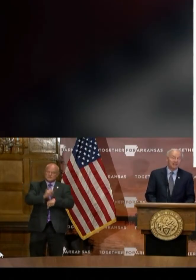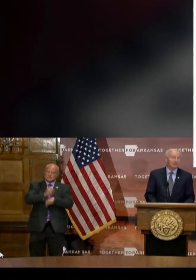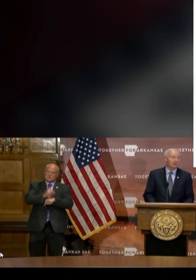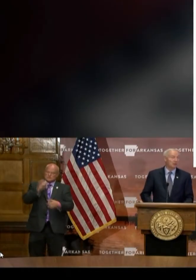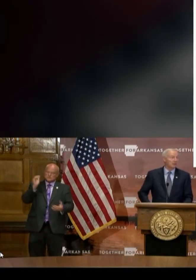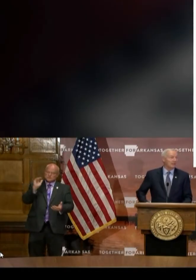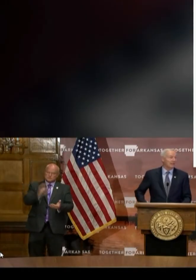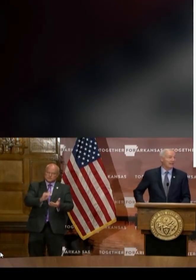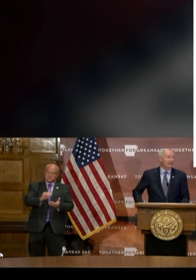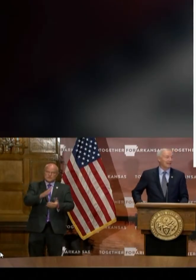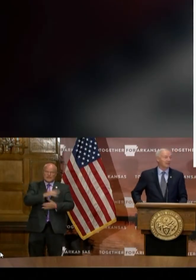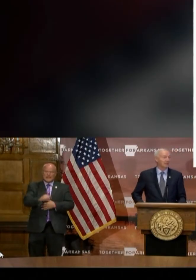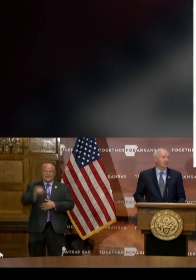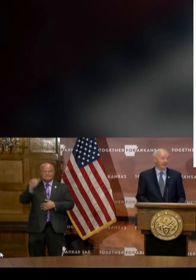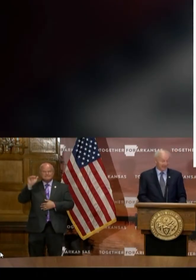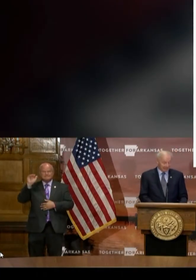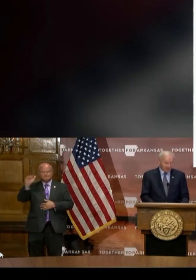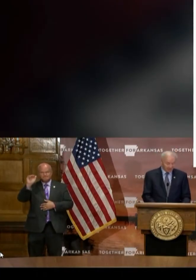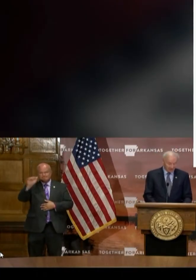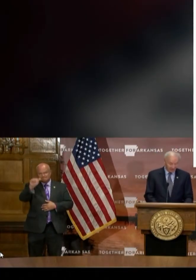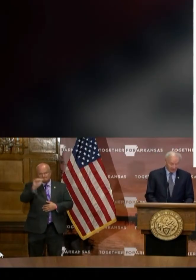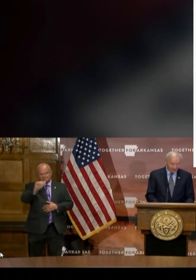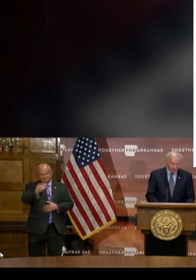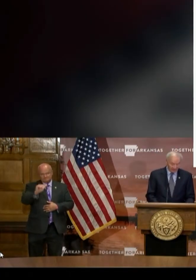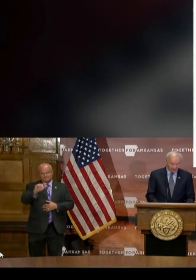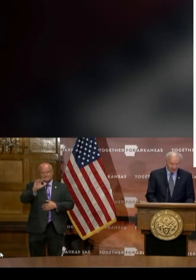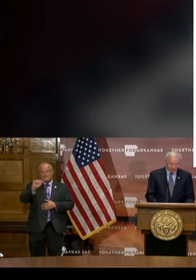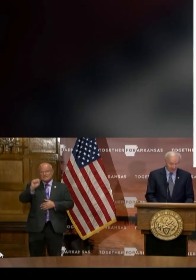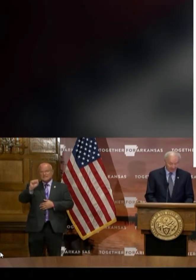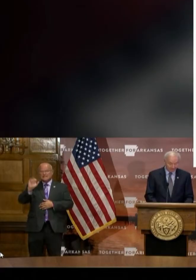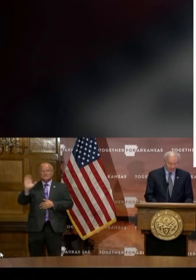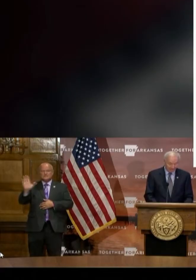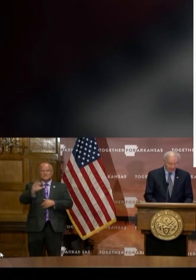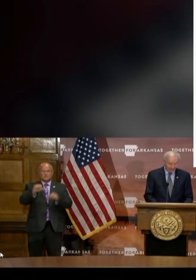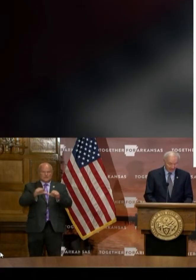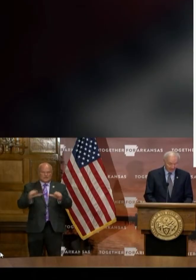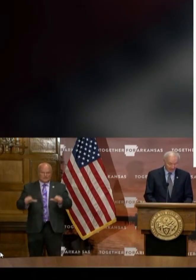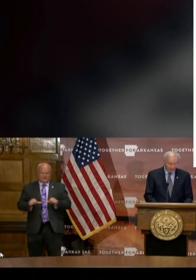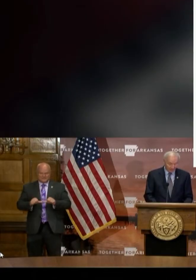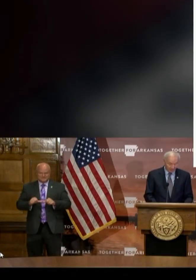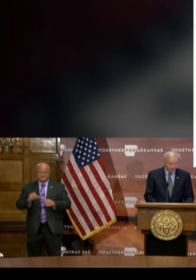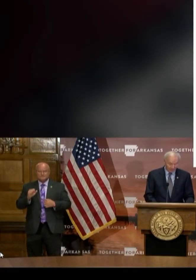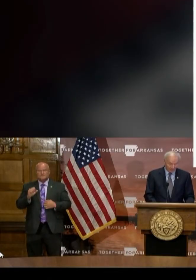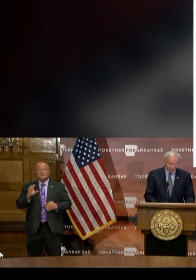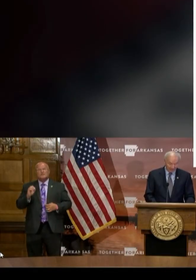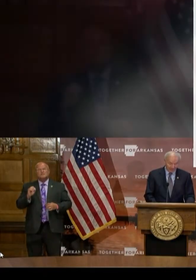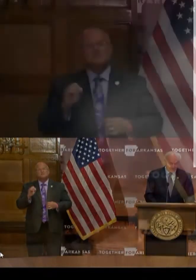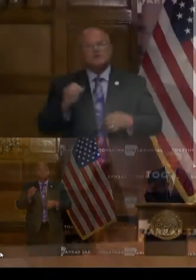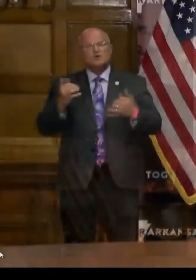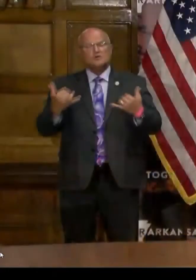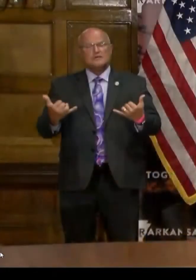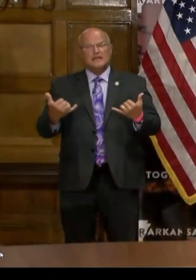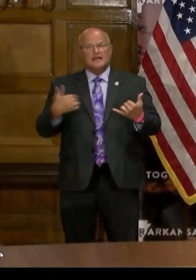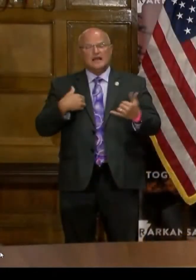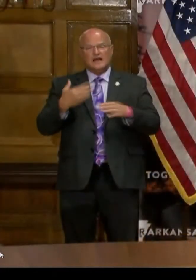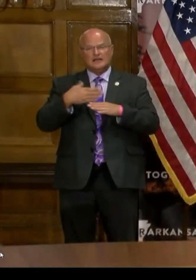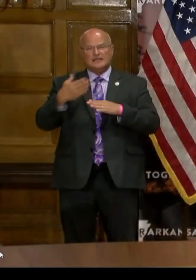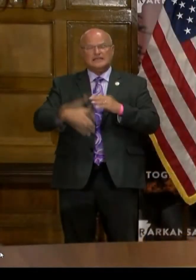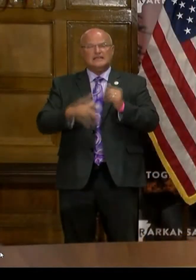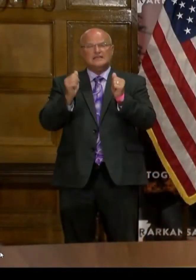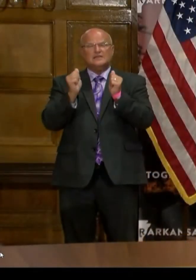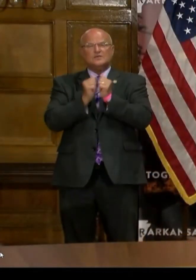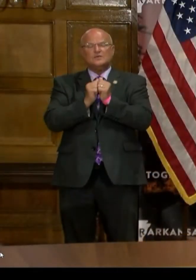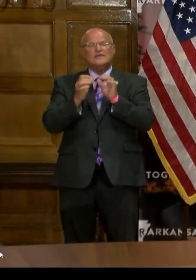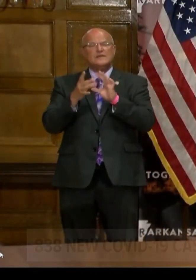reminds everyone as to the cases that are in your area. And so with that, I'm going to end with